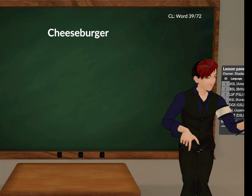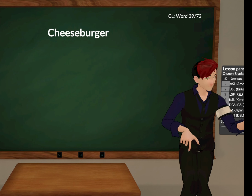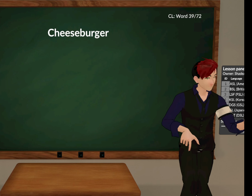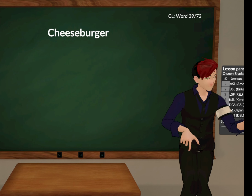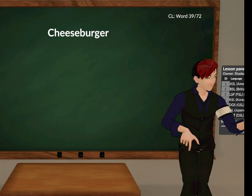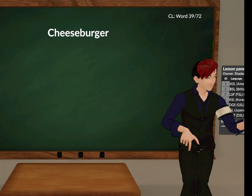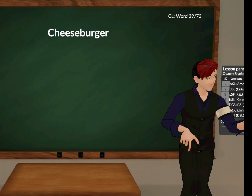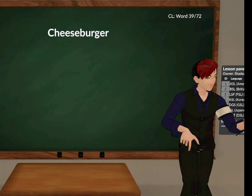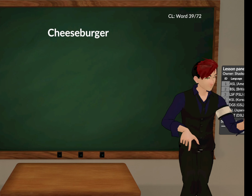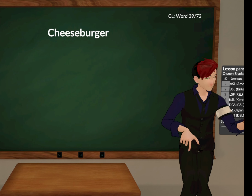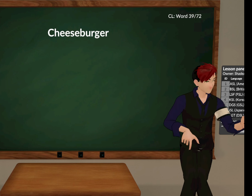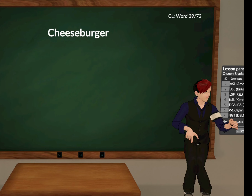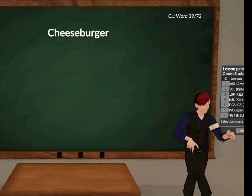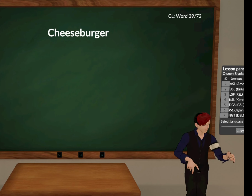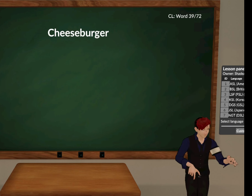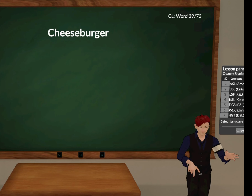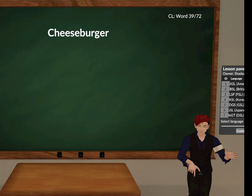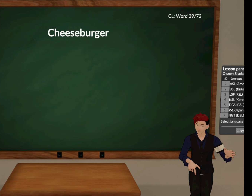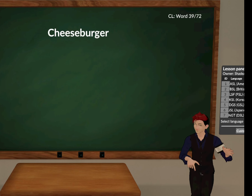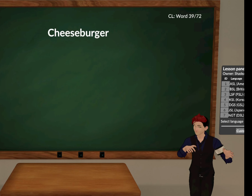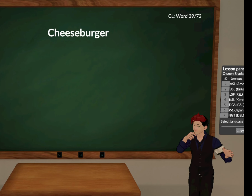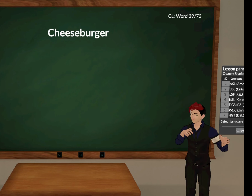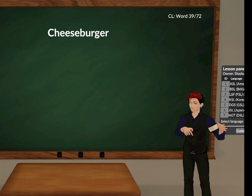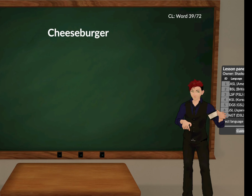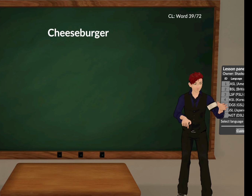Oh shit, do it again. Cheese?